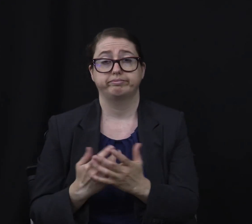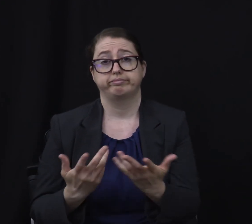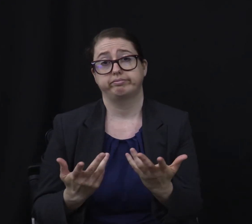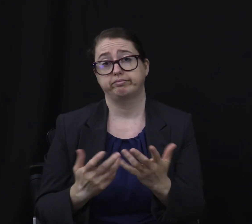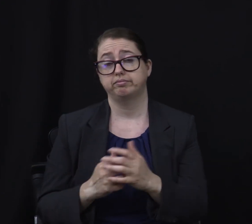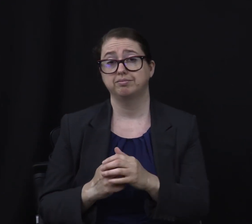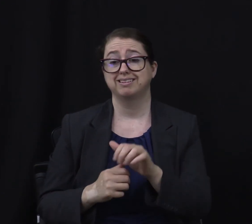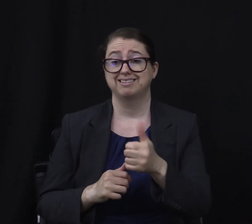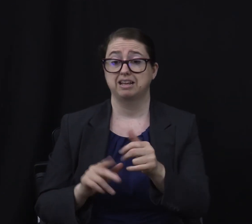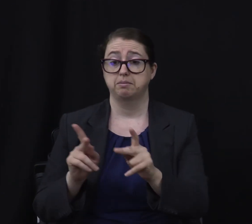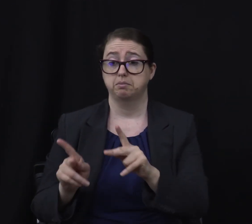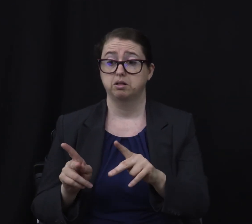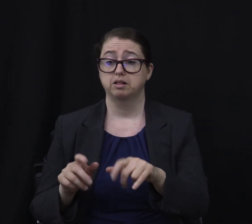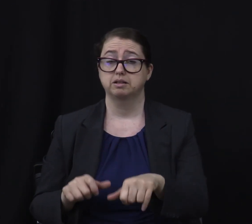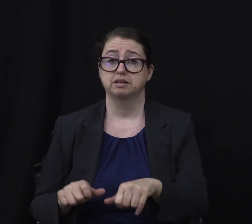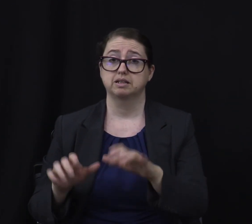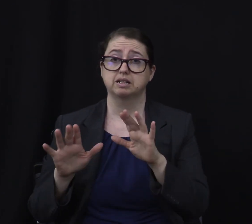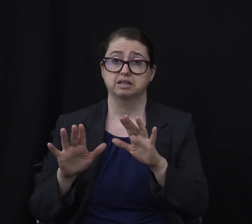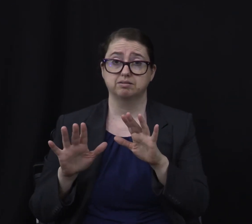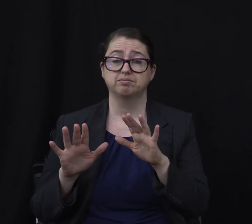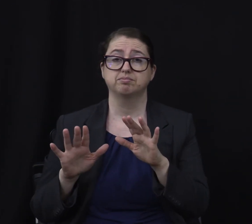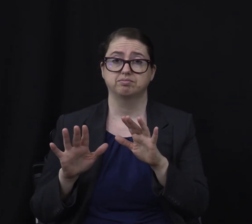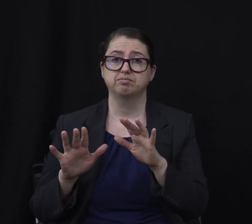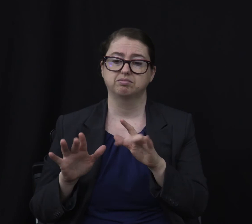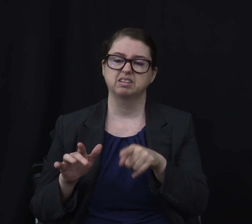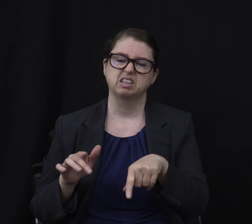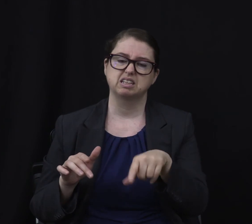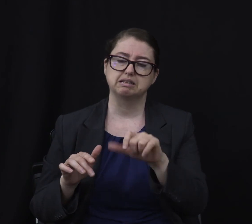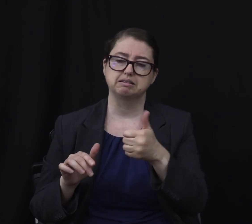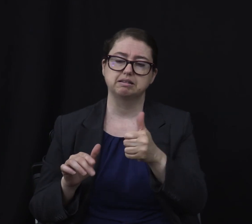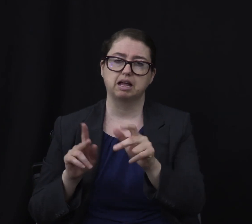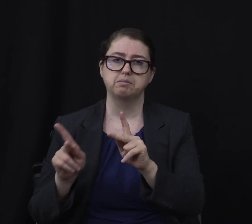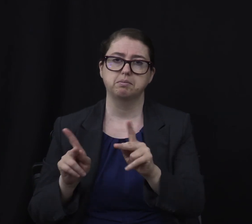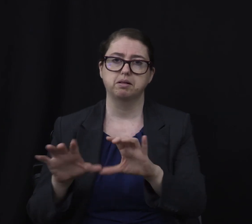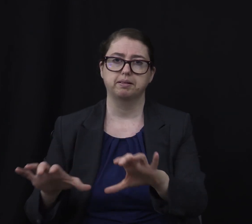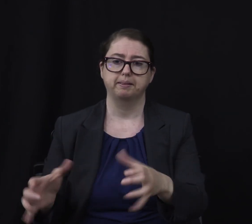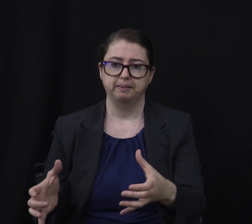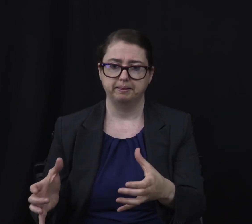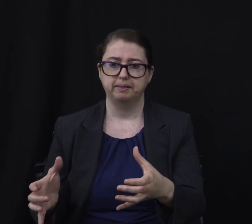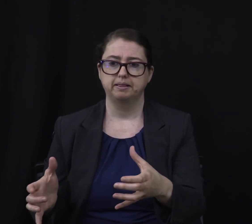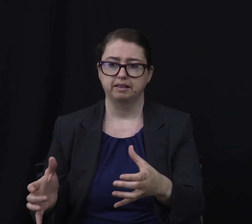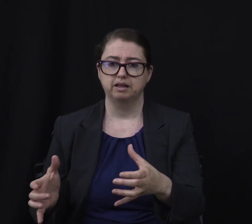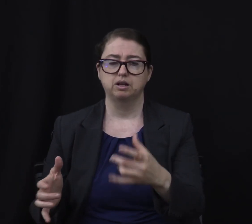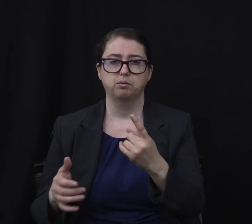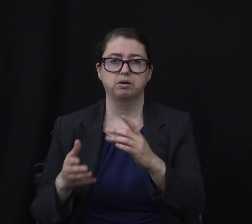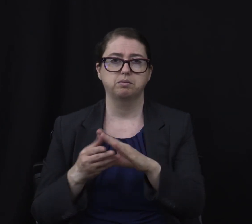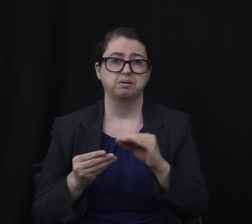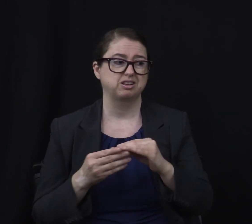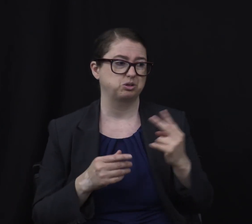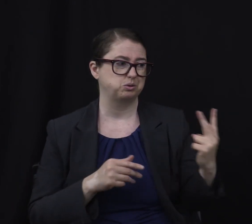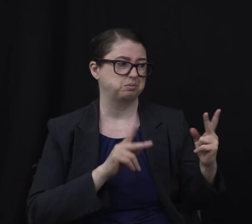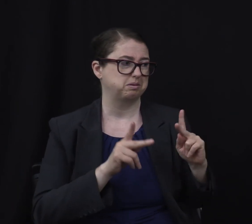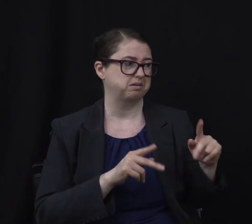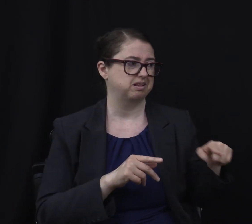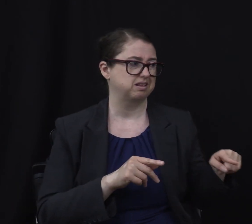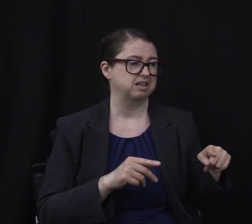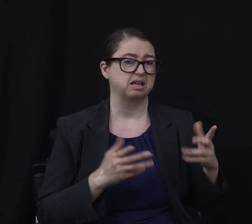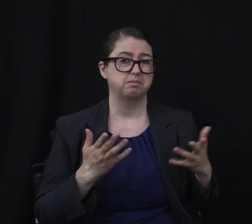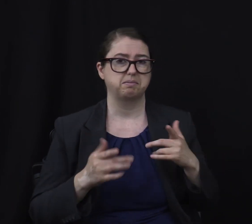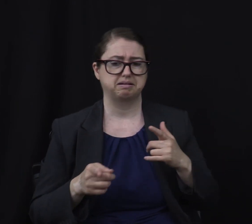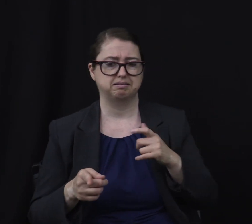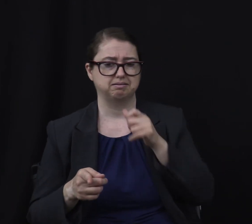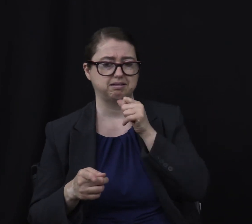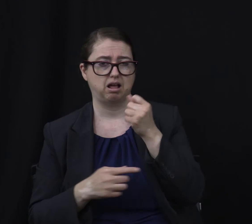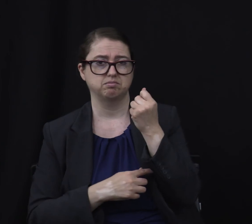gave one report and 2 gave another. So maybe it wasn't rebellious, maybe it was just cautious. And then, of course, the